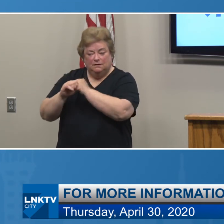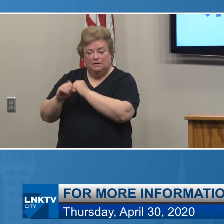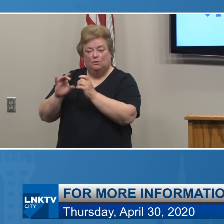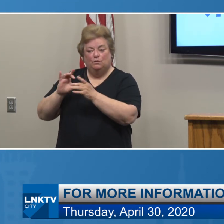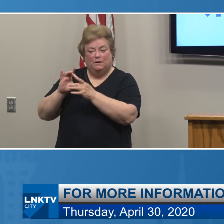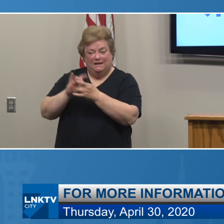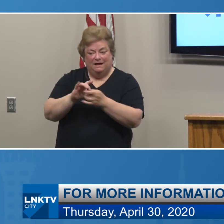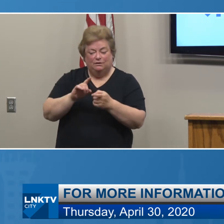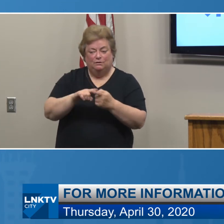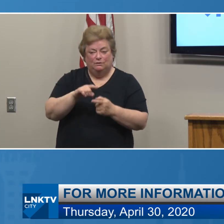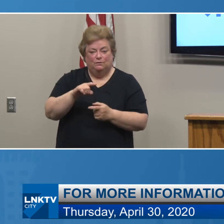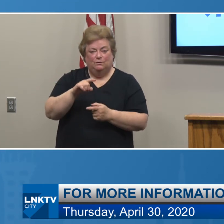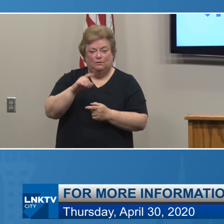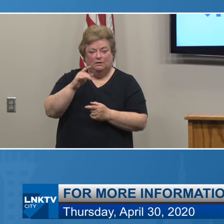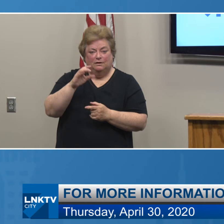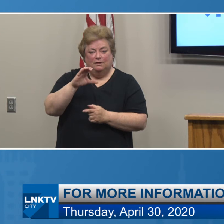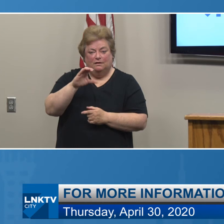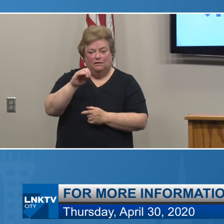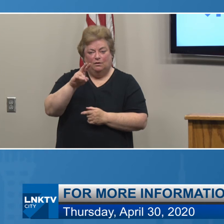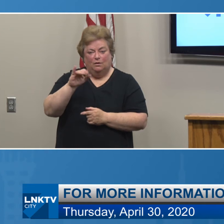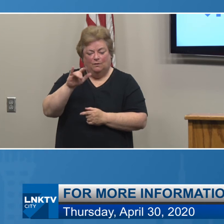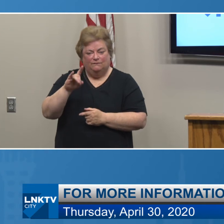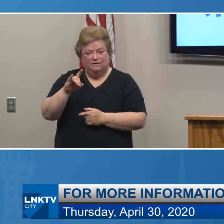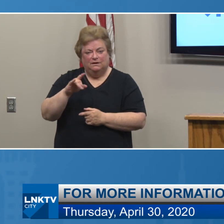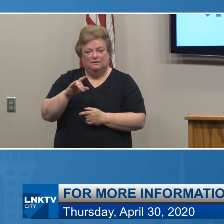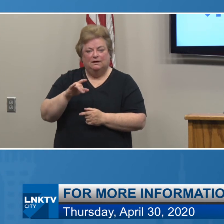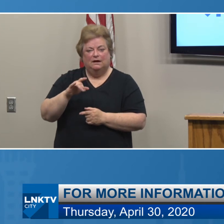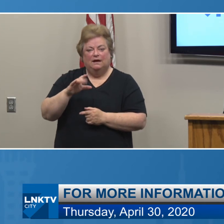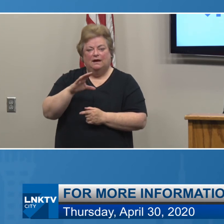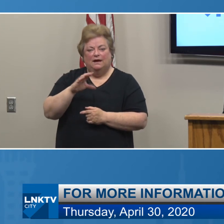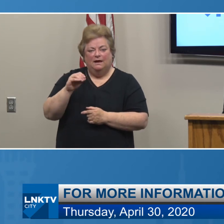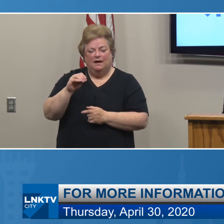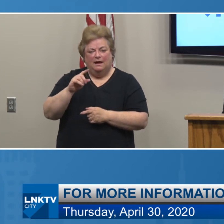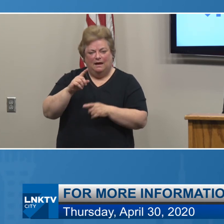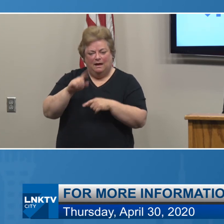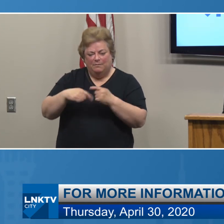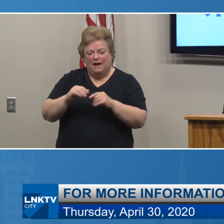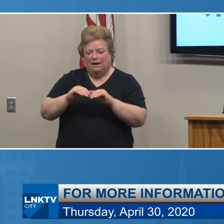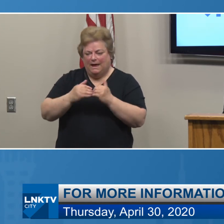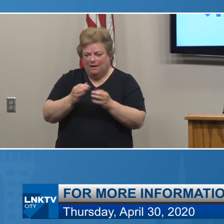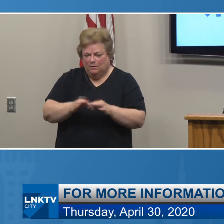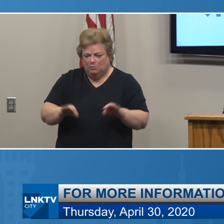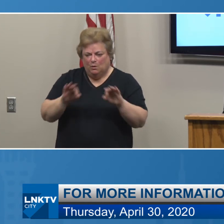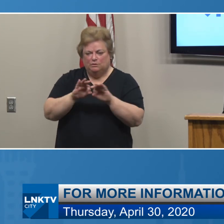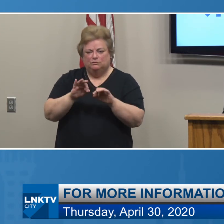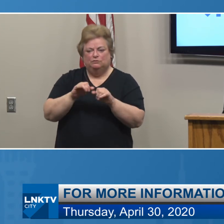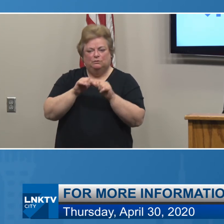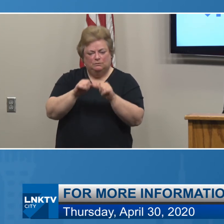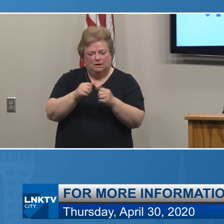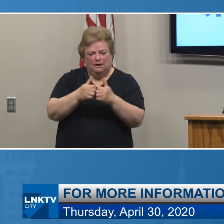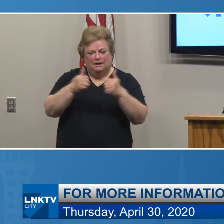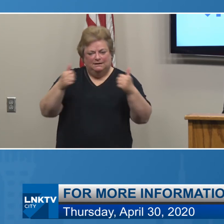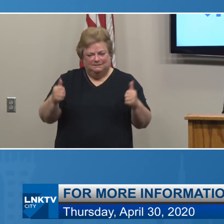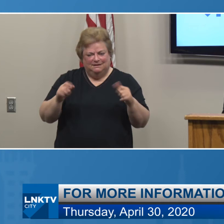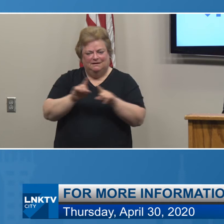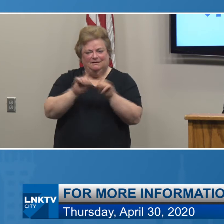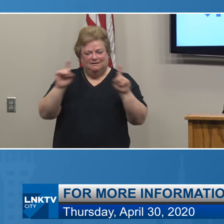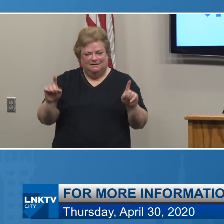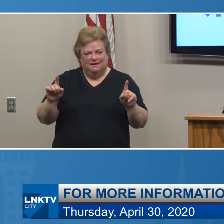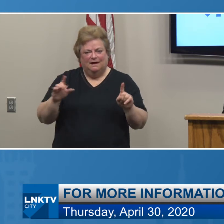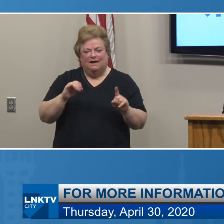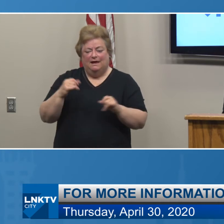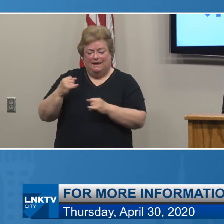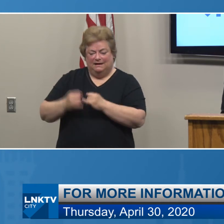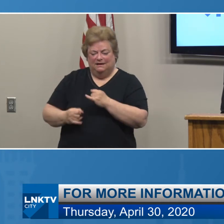coronavirus, including a PSA by Coach Frost on the importance of social distancing. And last but not least, I just want